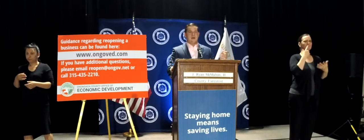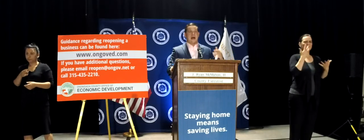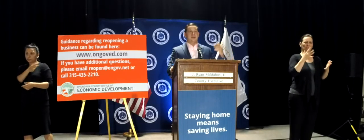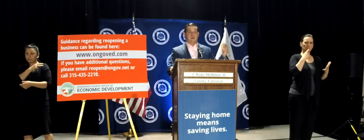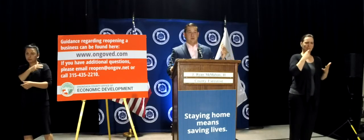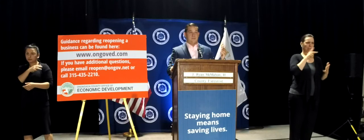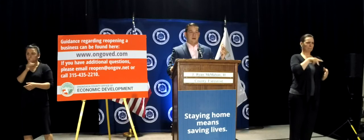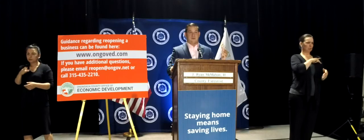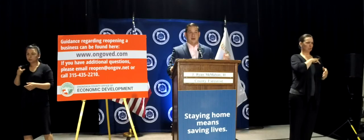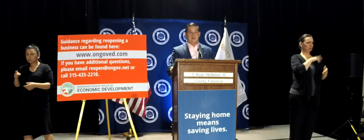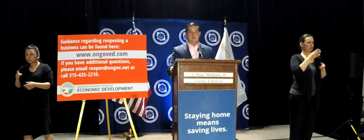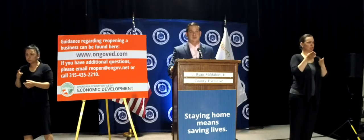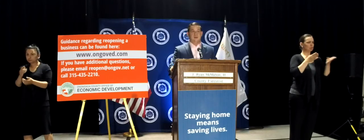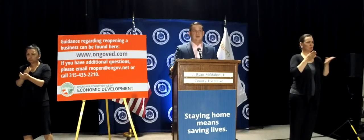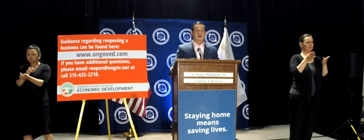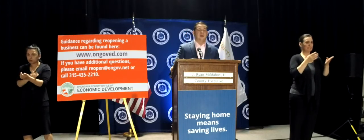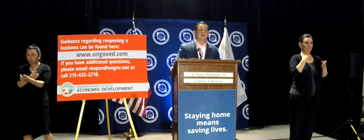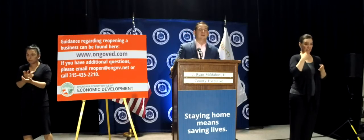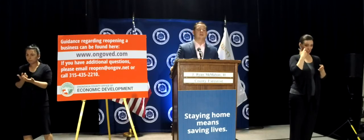category. I learned about that.